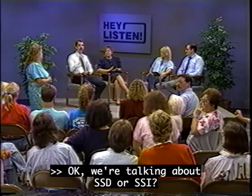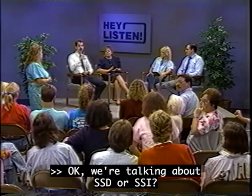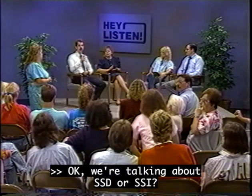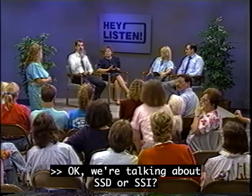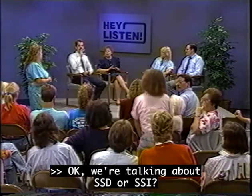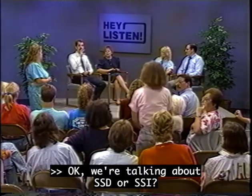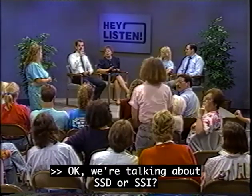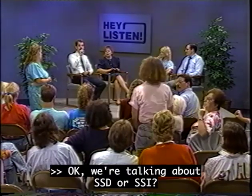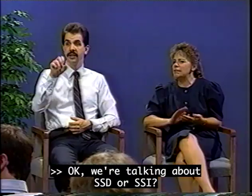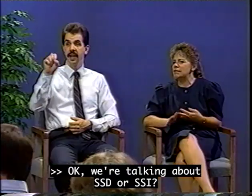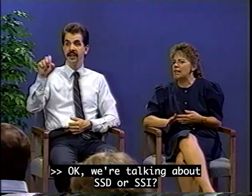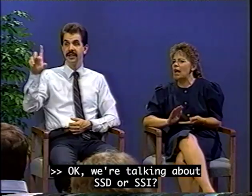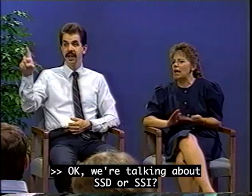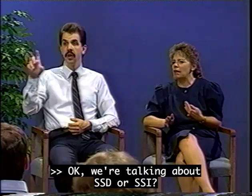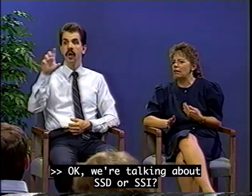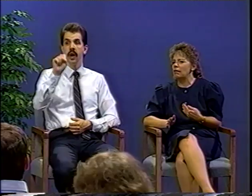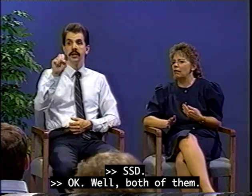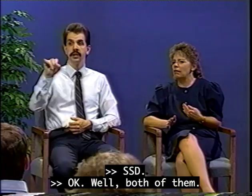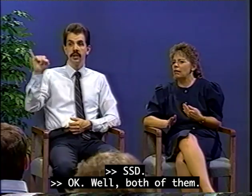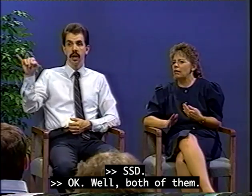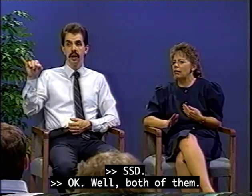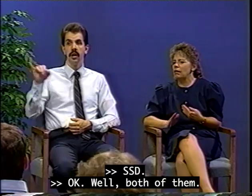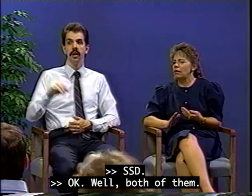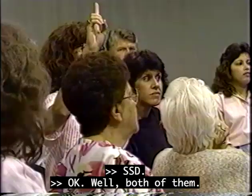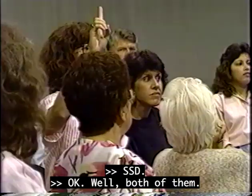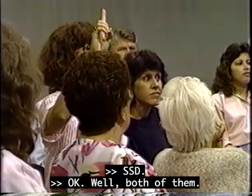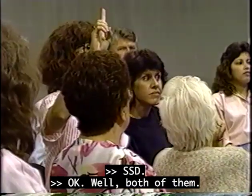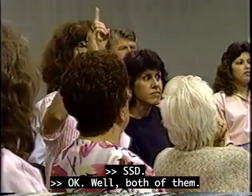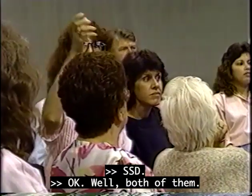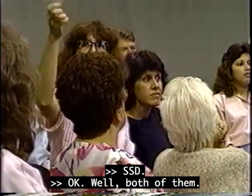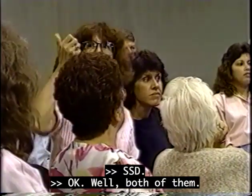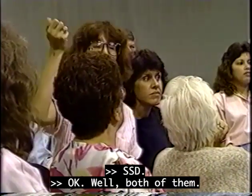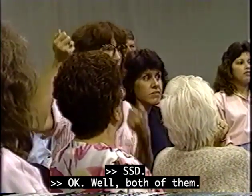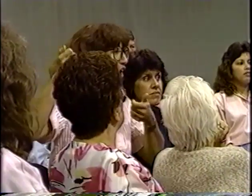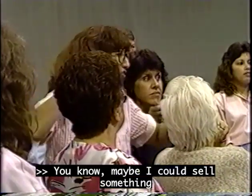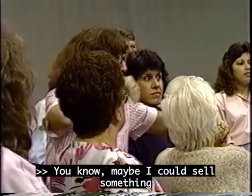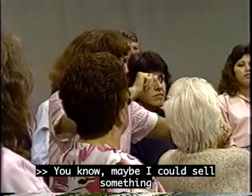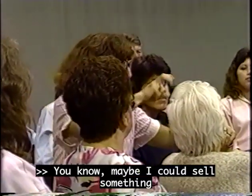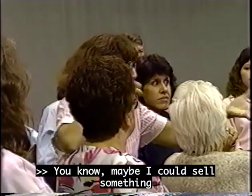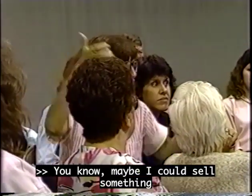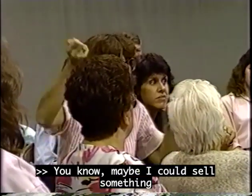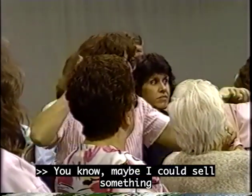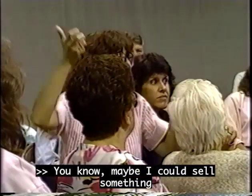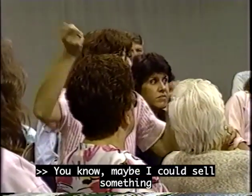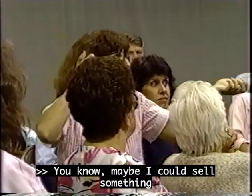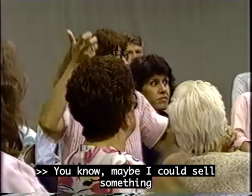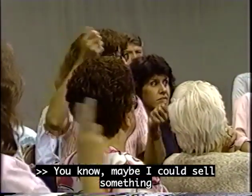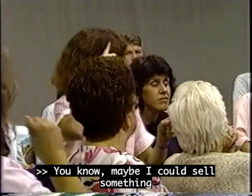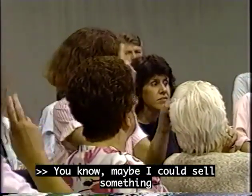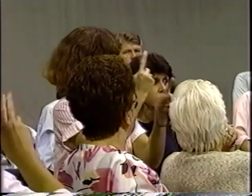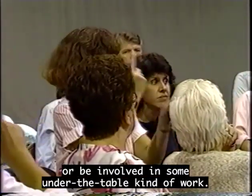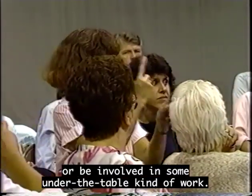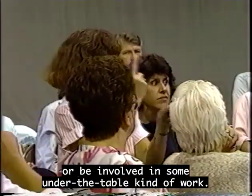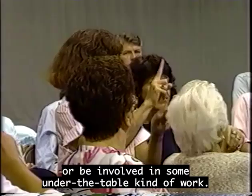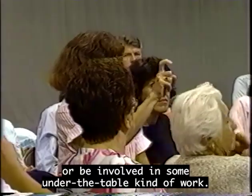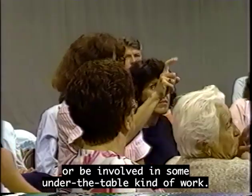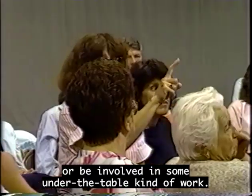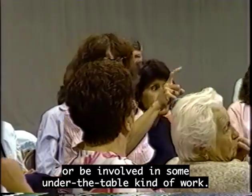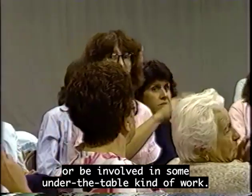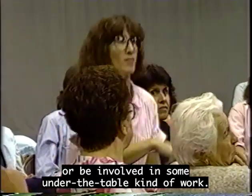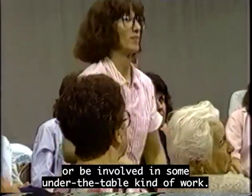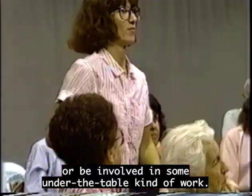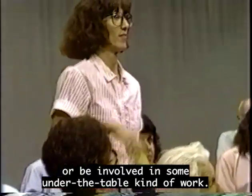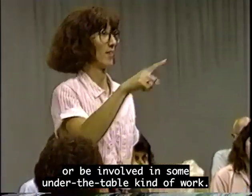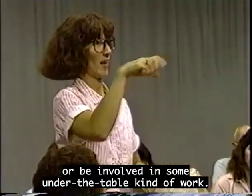about SSD or SSI? SSD. Okay, well, both of them. Maybe I could sell something or